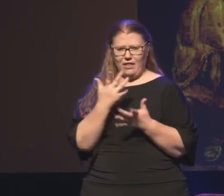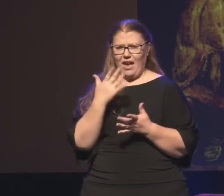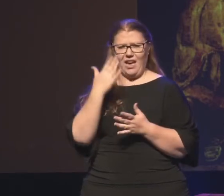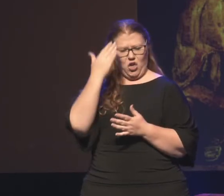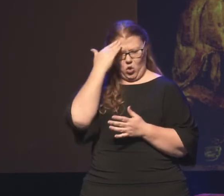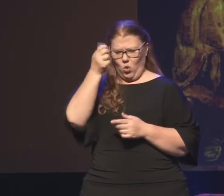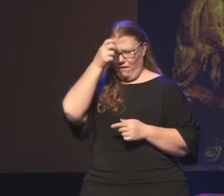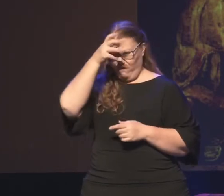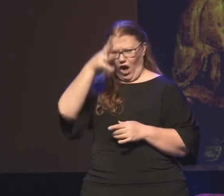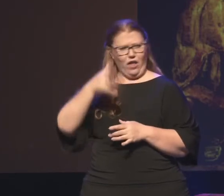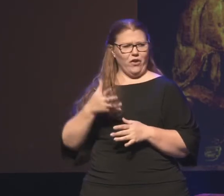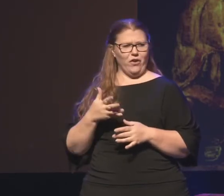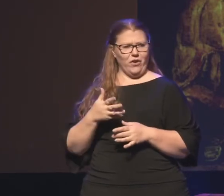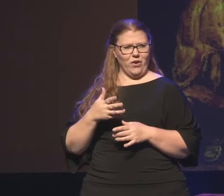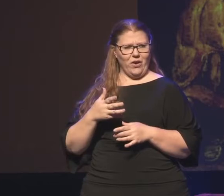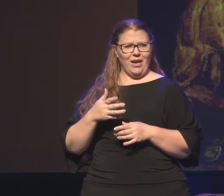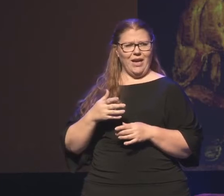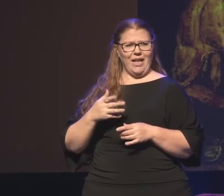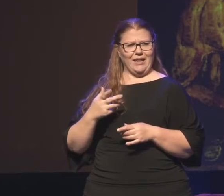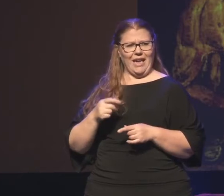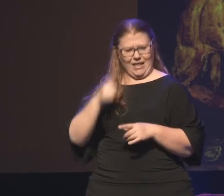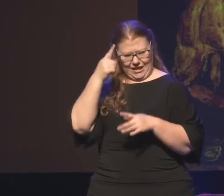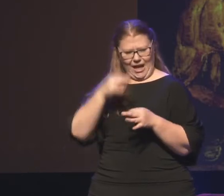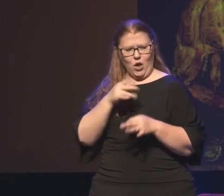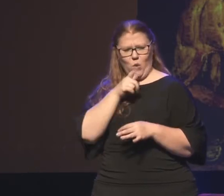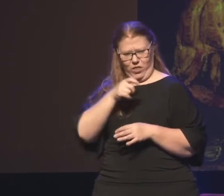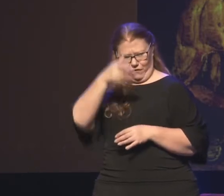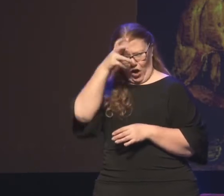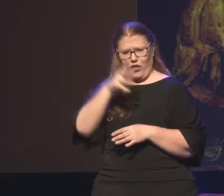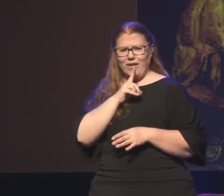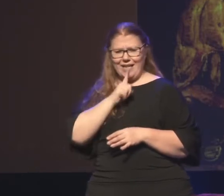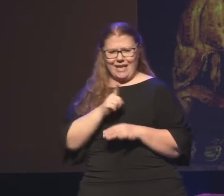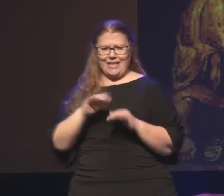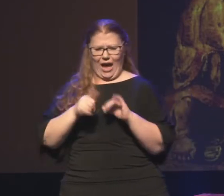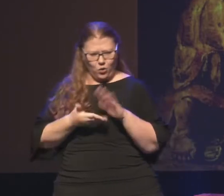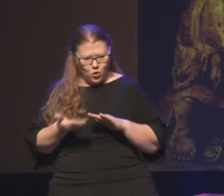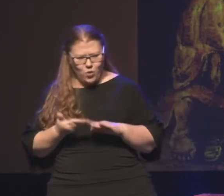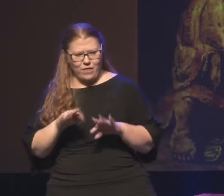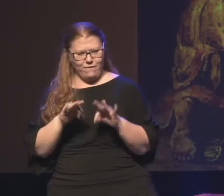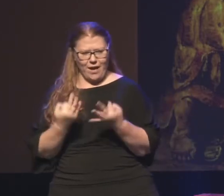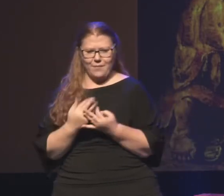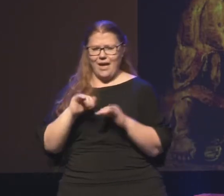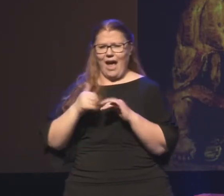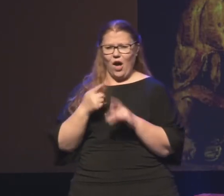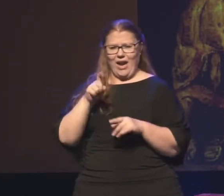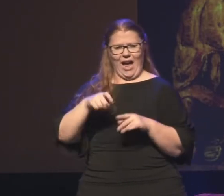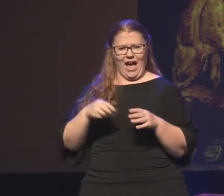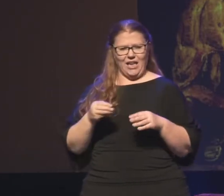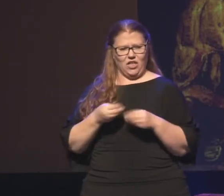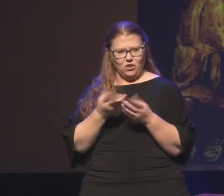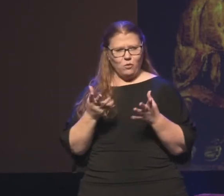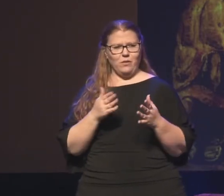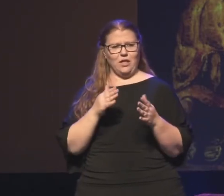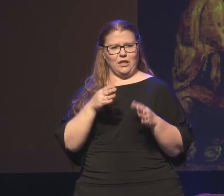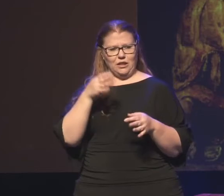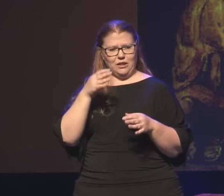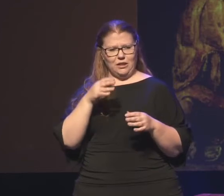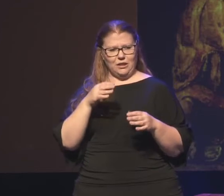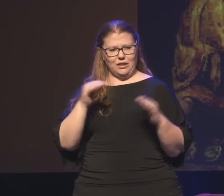the father. He'd drawn all of his own conclusions about the nature of the father, how he ought to run the family, how the father ought to distribute justice and equity and